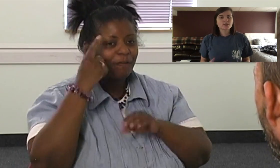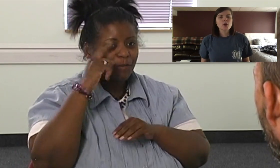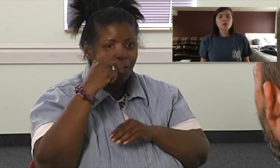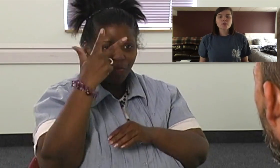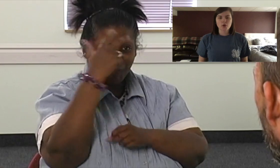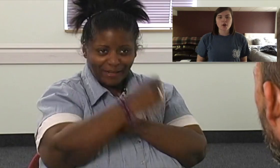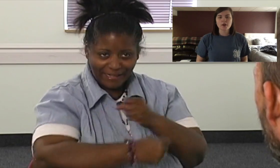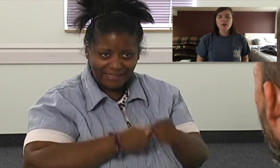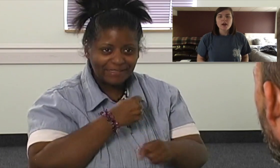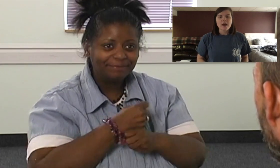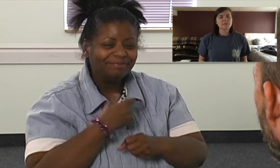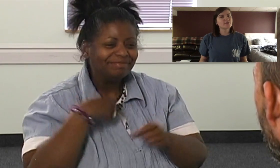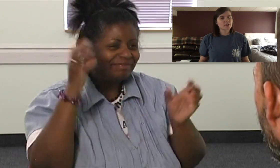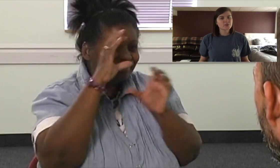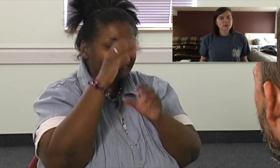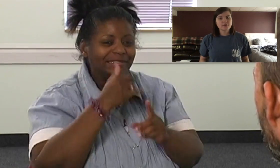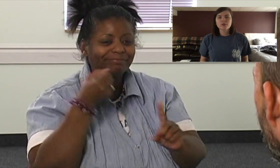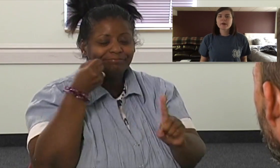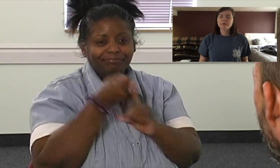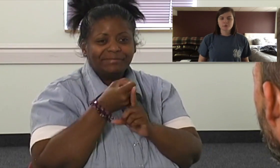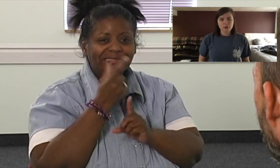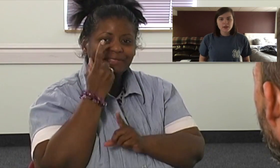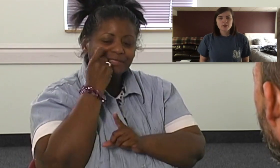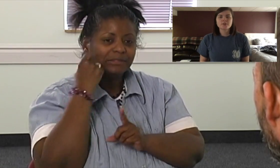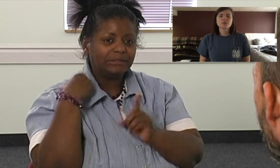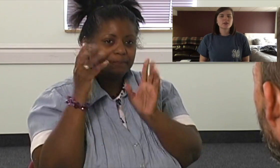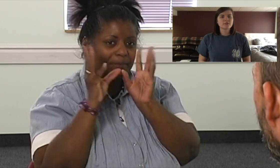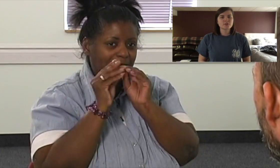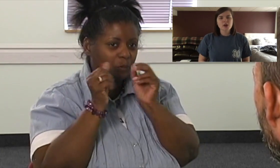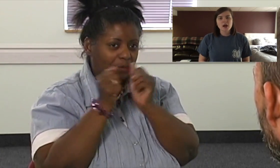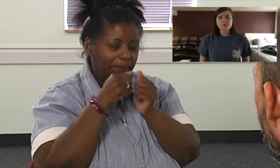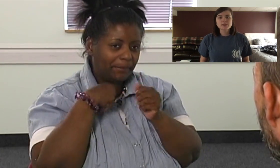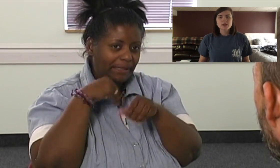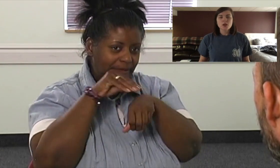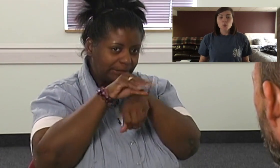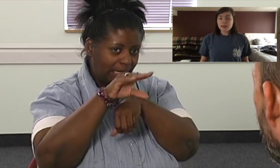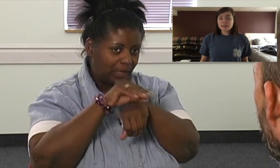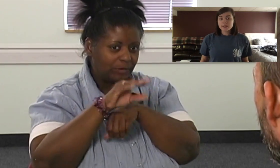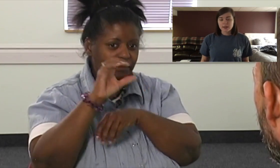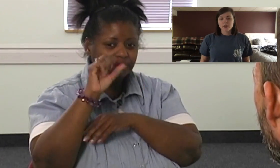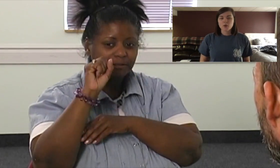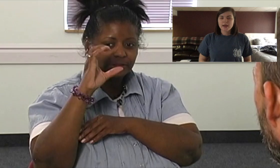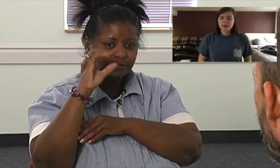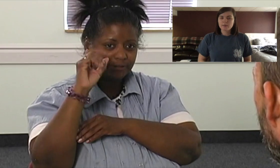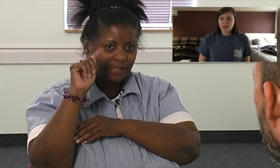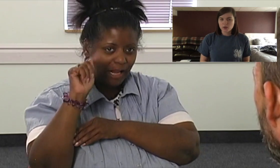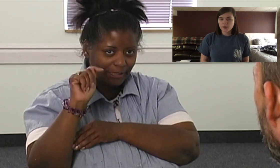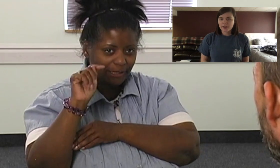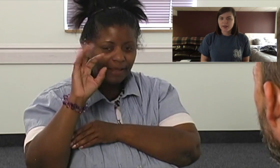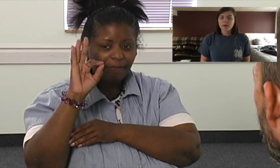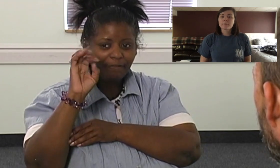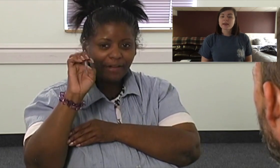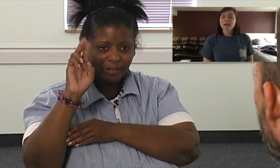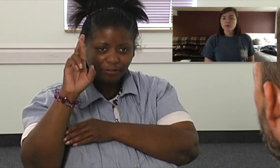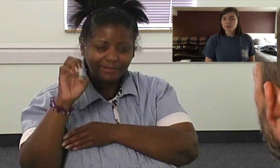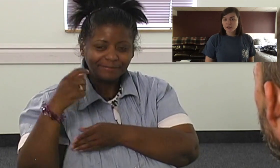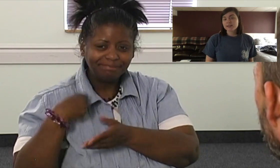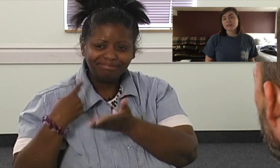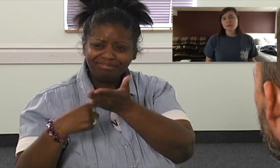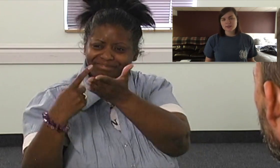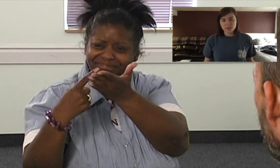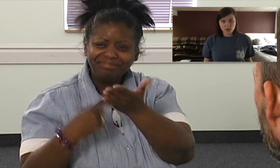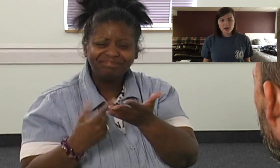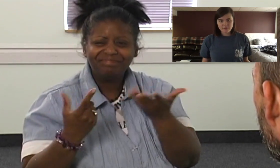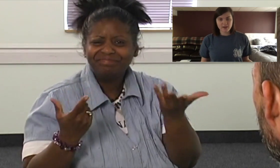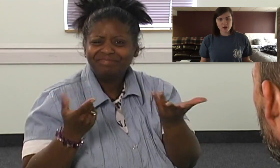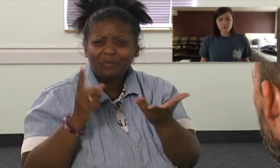Yes, so far, I've been frustrated for about 3 years looking for jobs. Recently, though, I had a meeting with my counselor. His